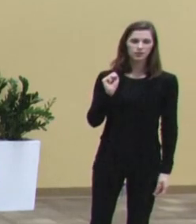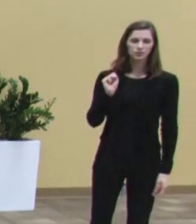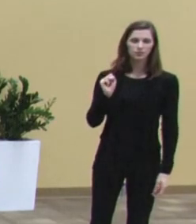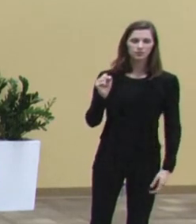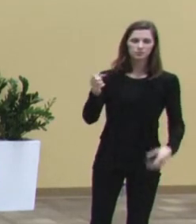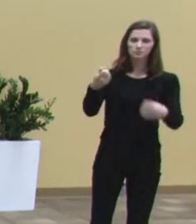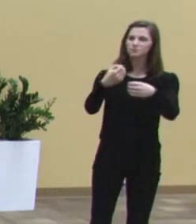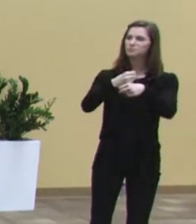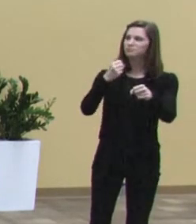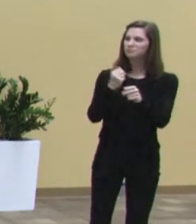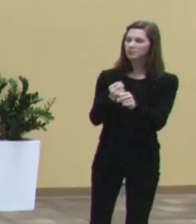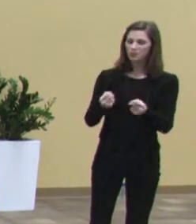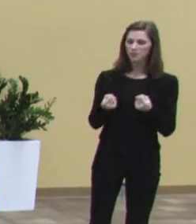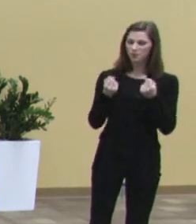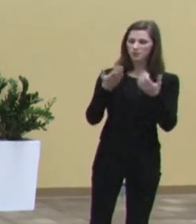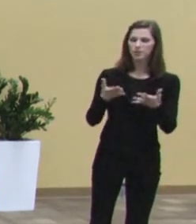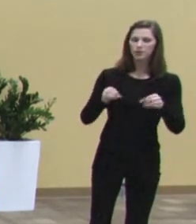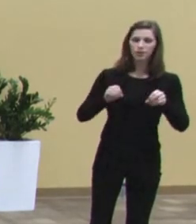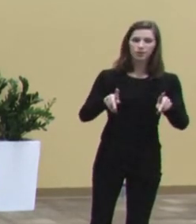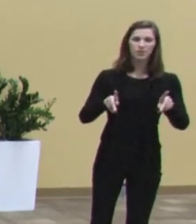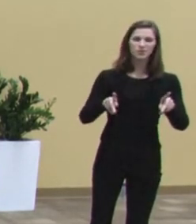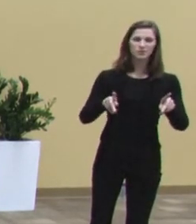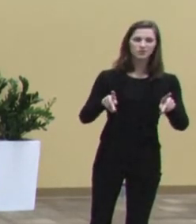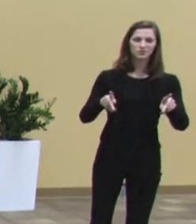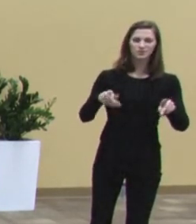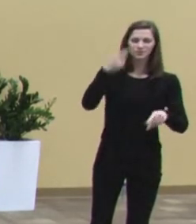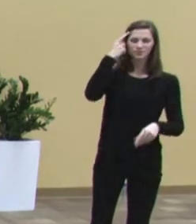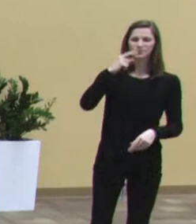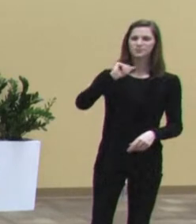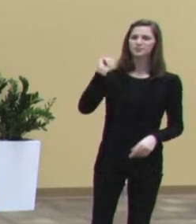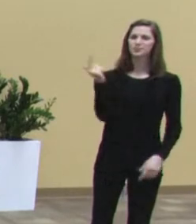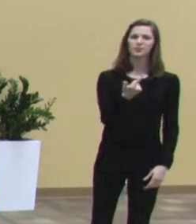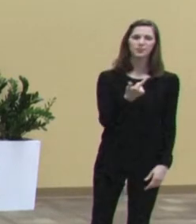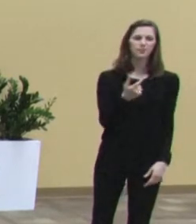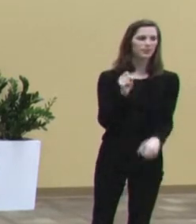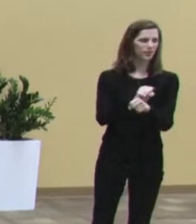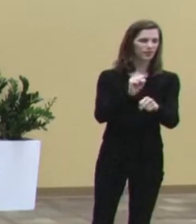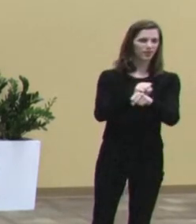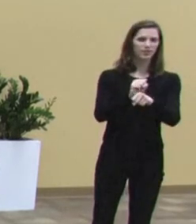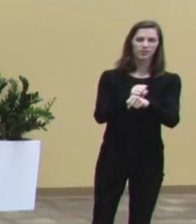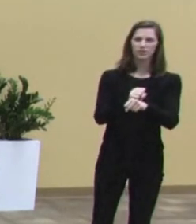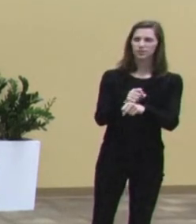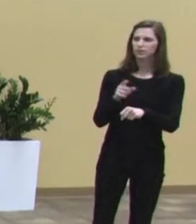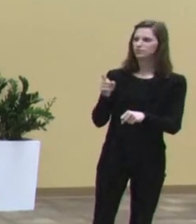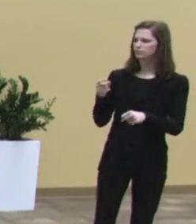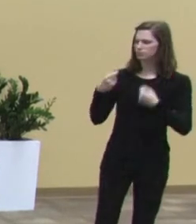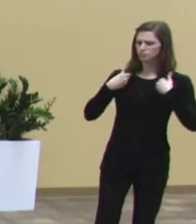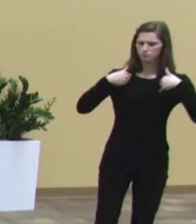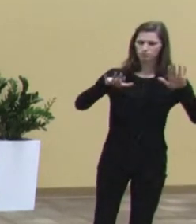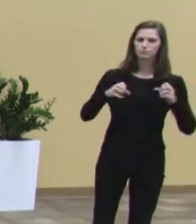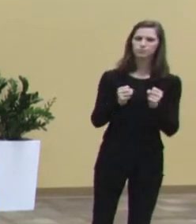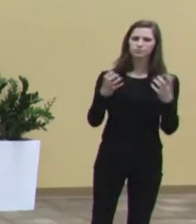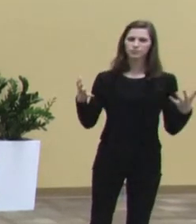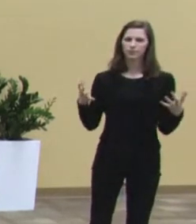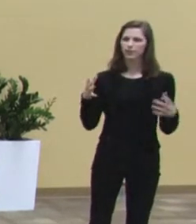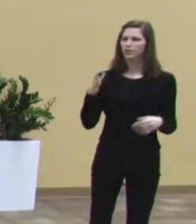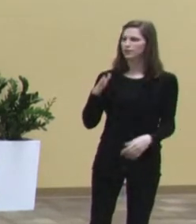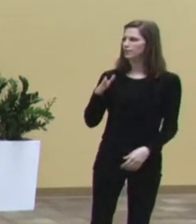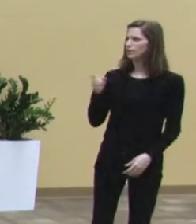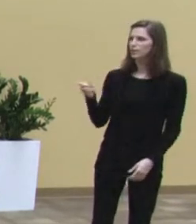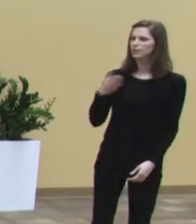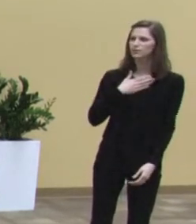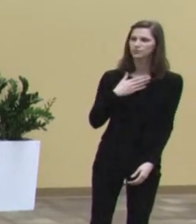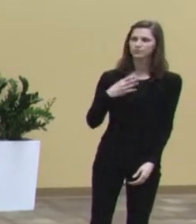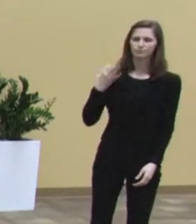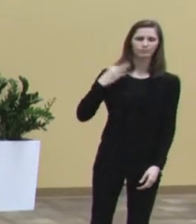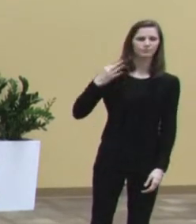with an opportunity to do well in the marketplace. He's a man of sacrifice. He's my fraternity brother, Omega Psi Phi